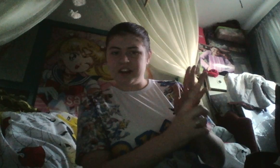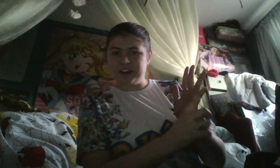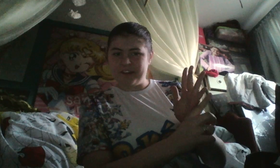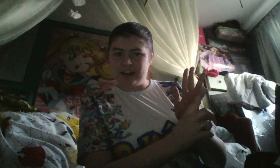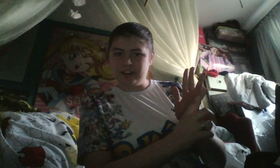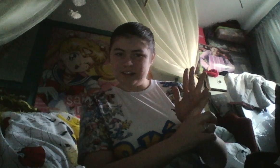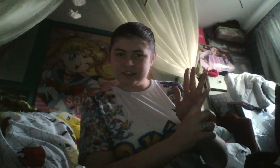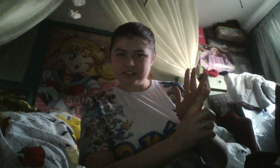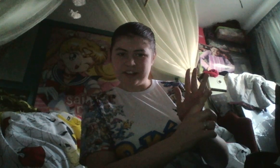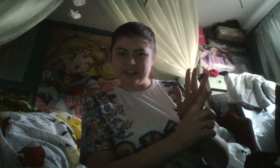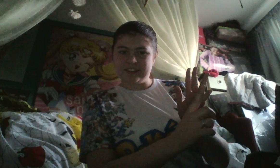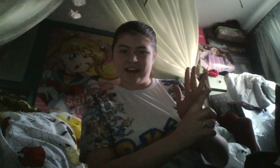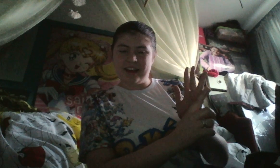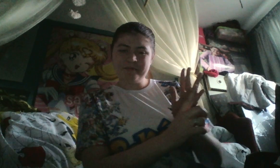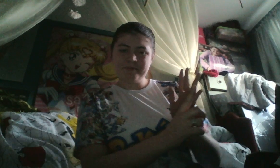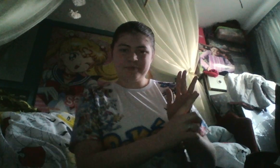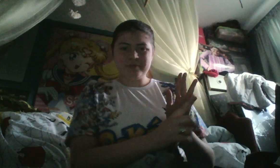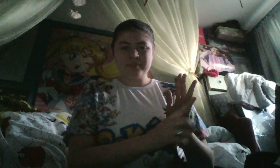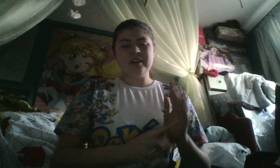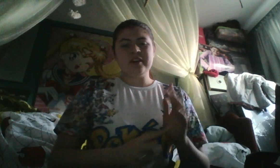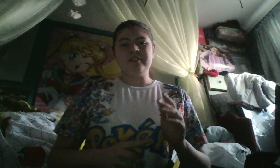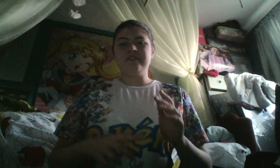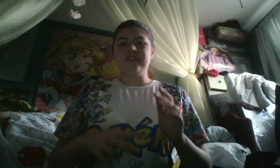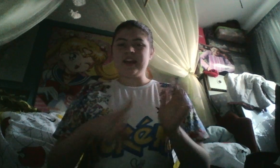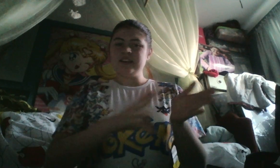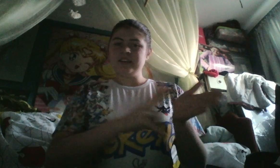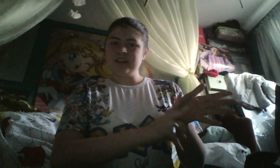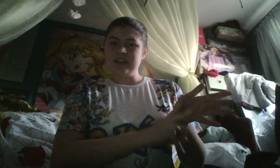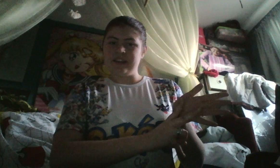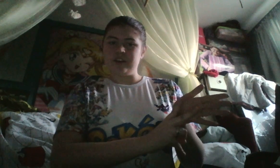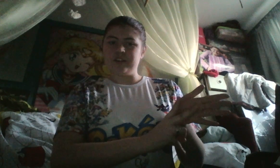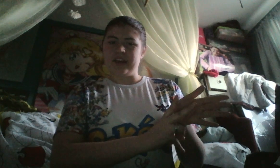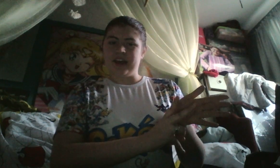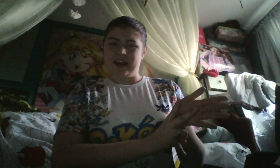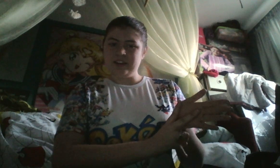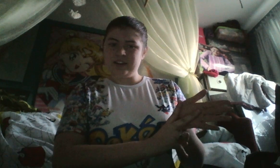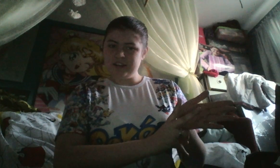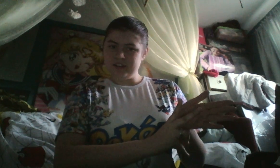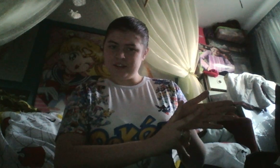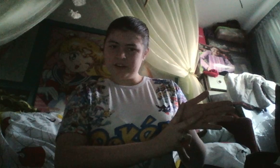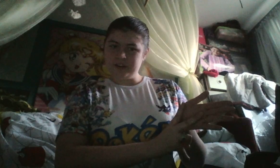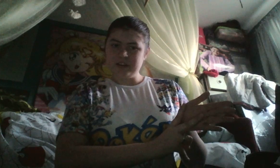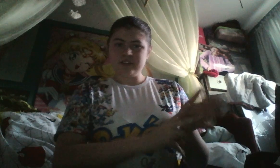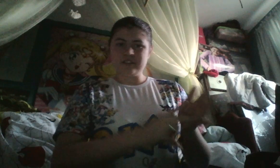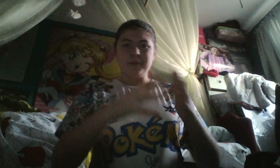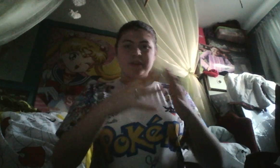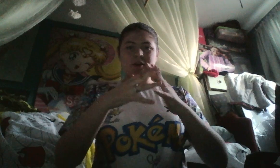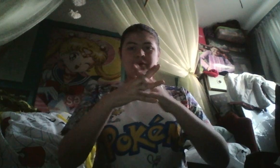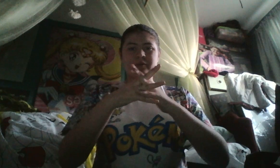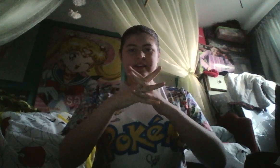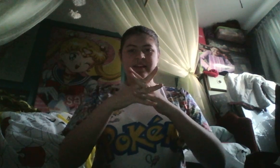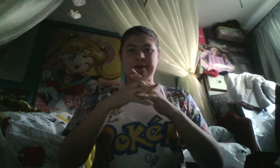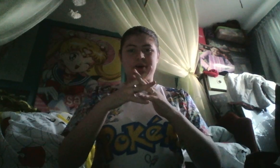young vowel, so it's there. V is on the hand. W is both